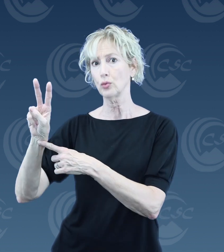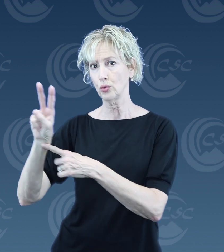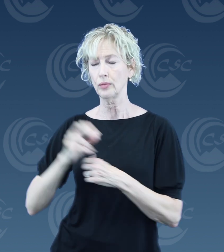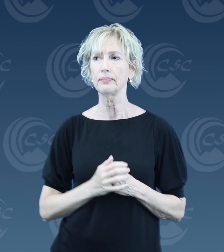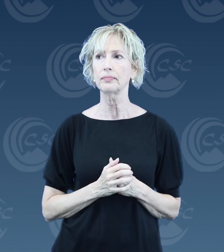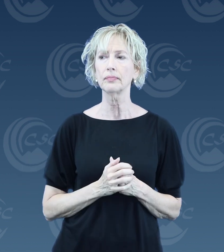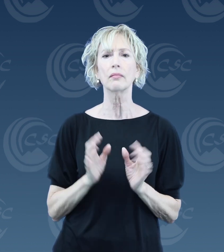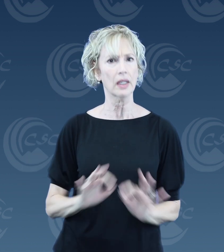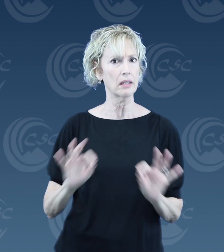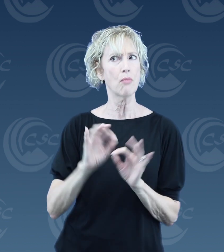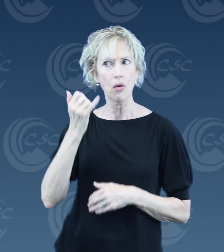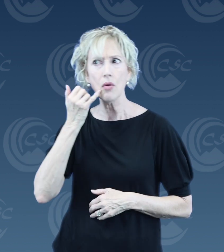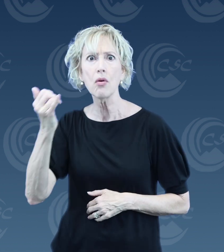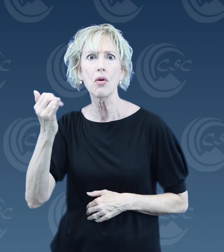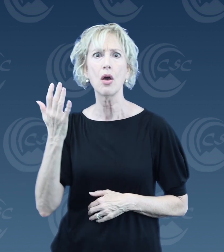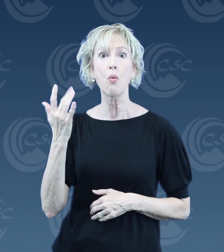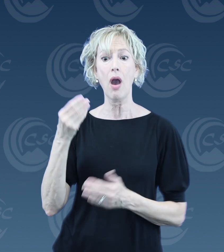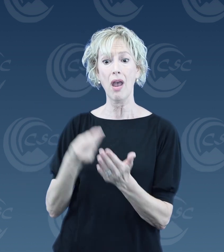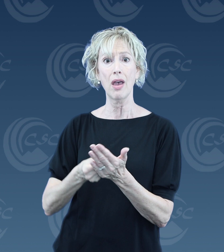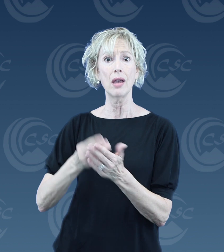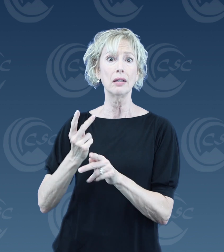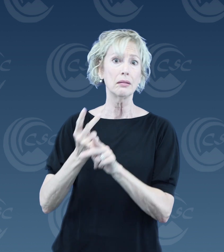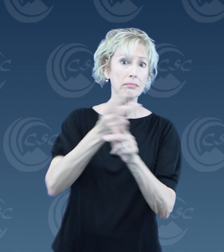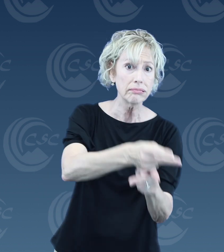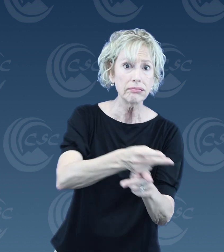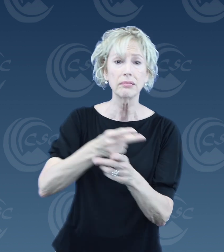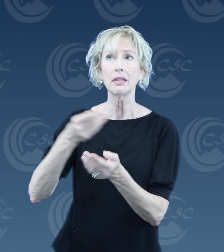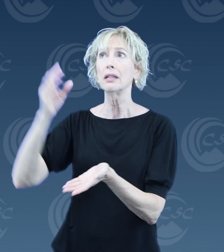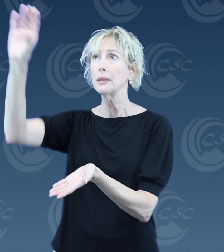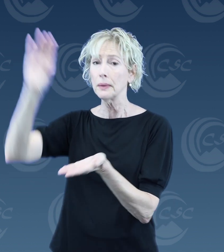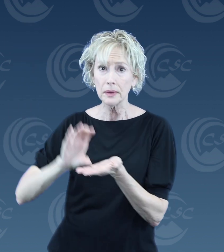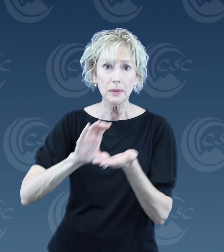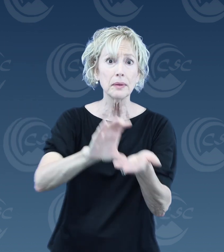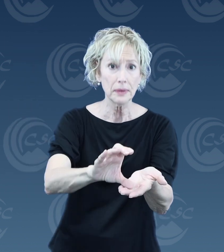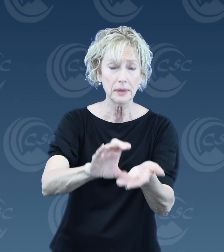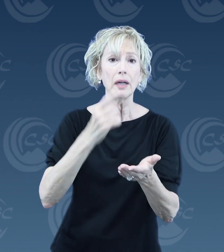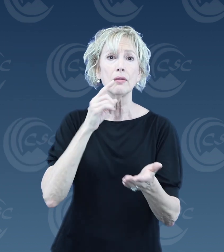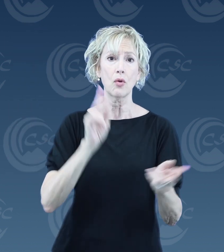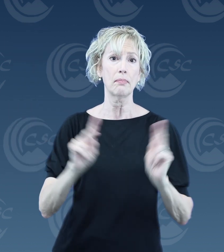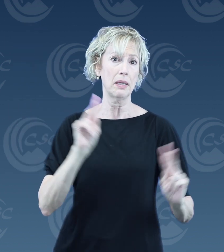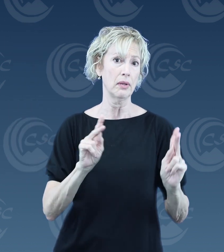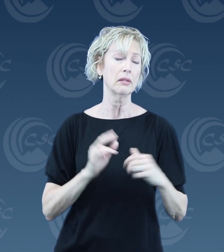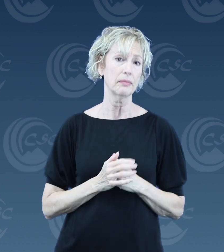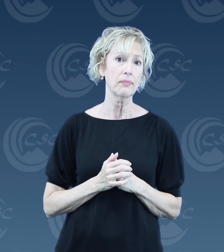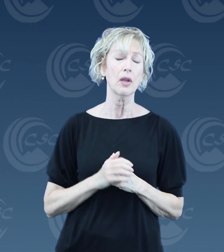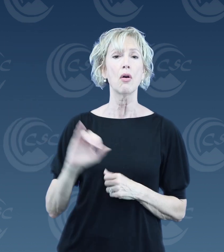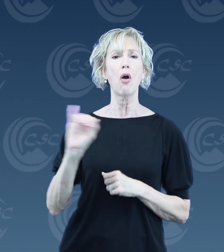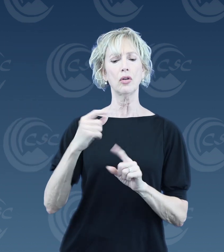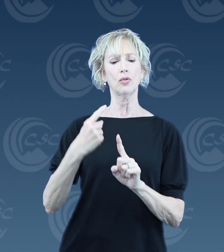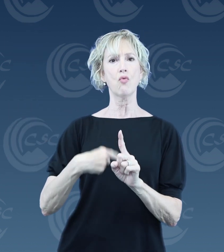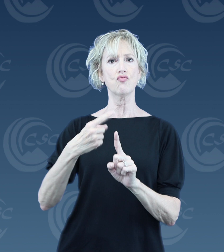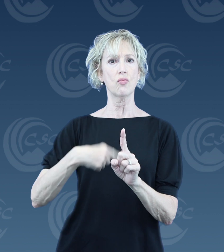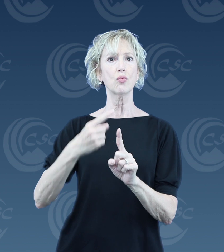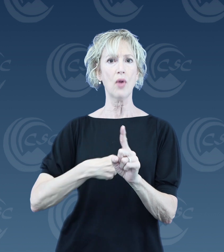1-800-621-3362. It's very important because there will be grants for people. There'll be loans available for people that have struggled and suffered. There ultimately will be rent